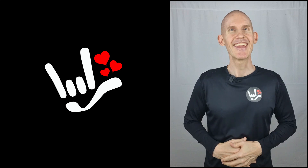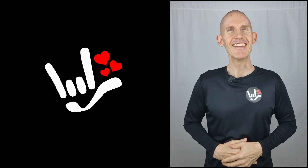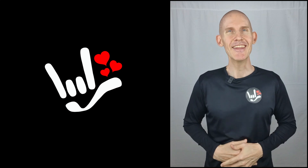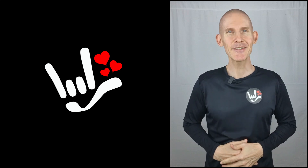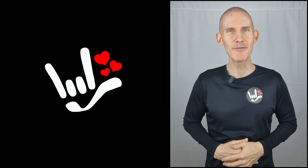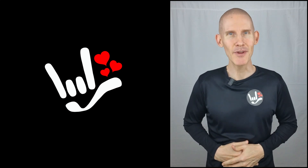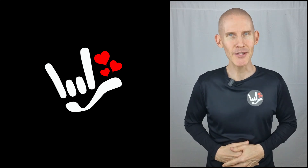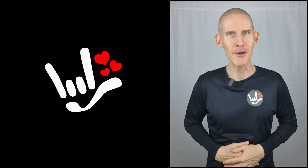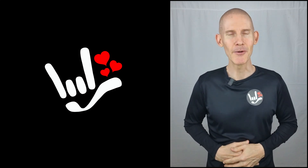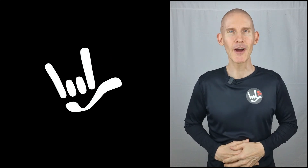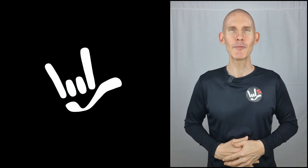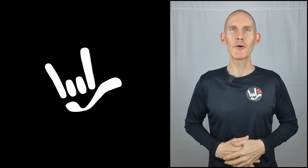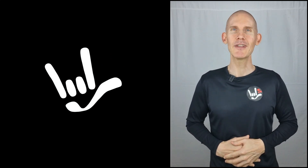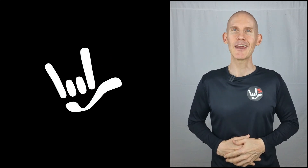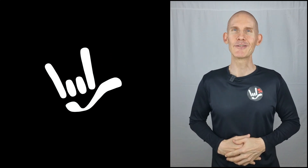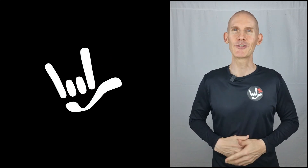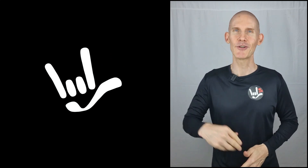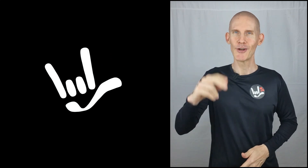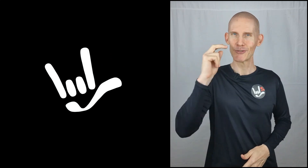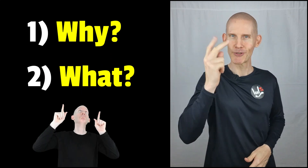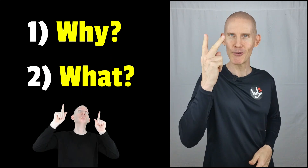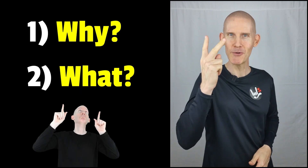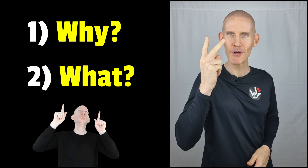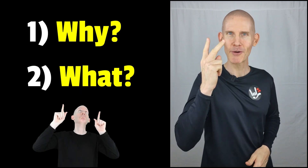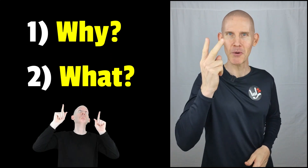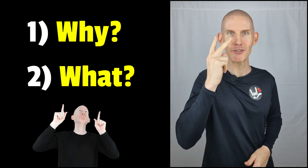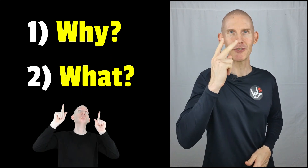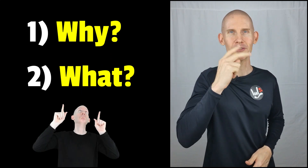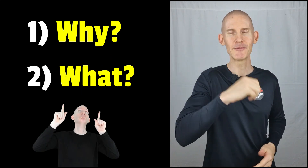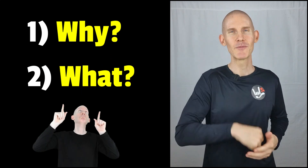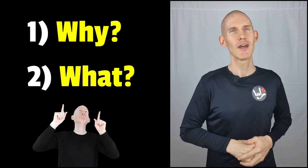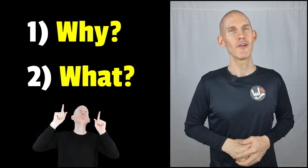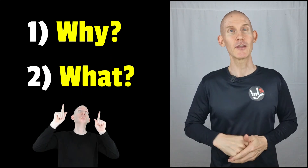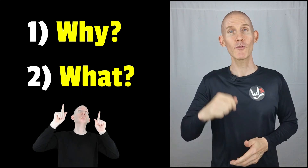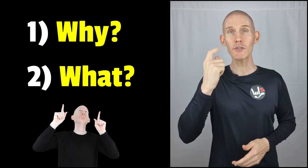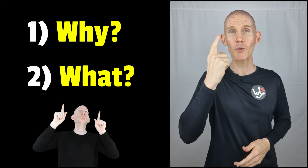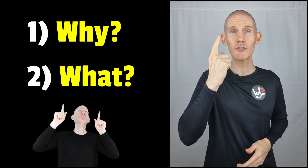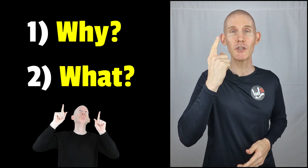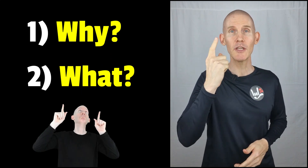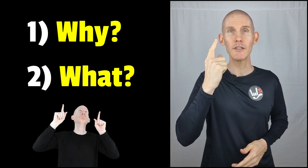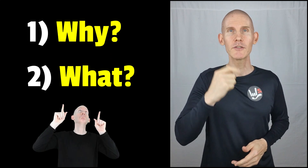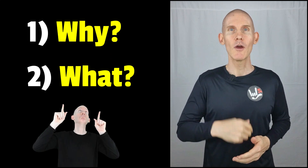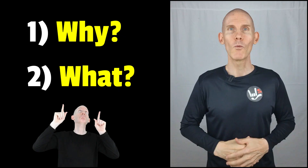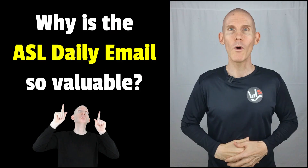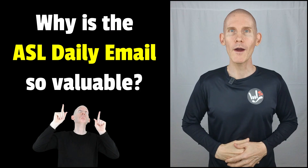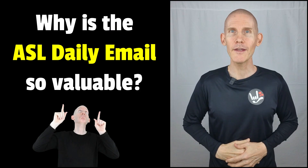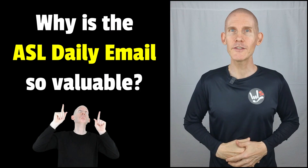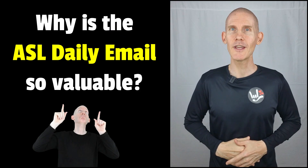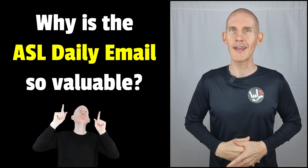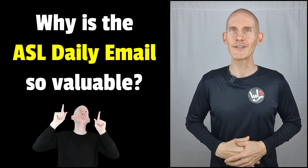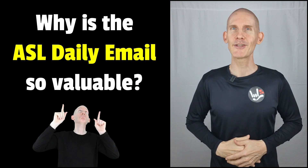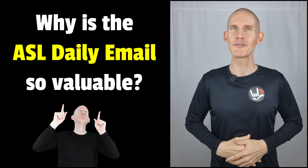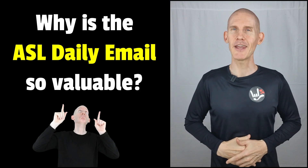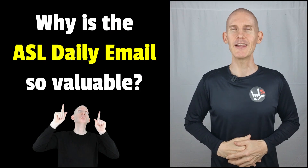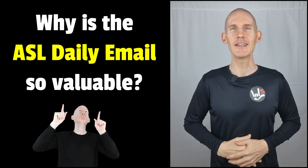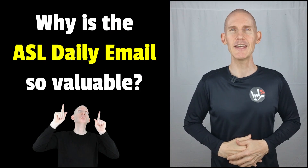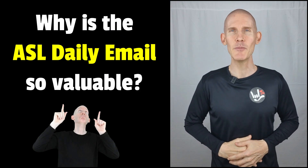In this video, I'm going to answer two questions. All right, the first question is, why is the ASL Daily